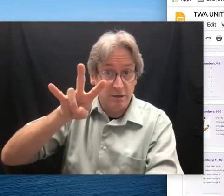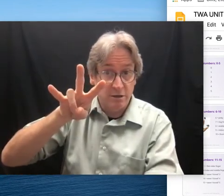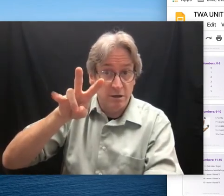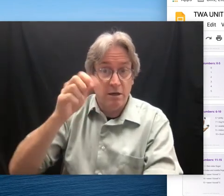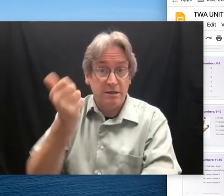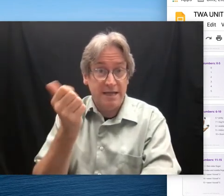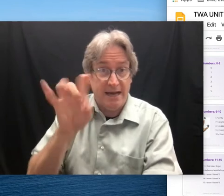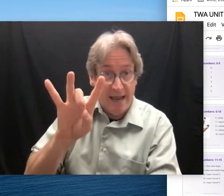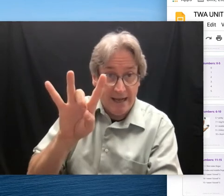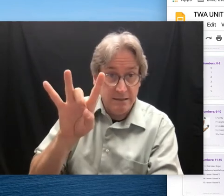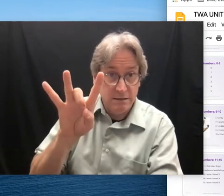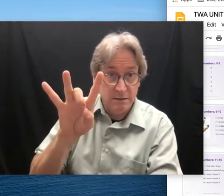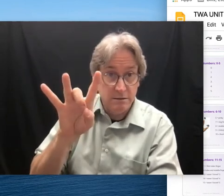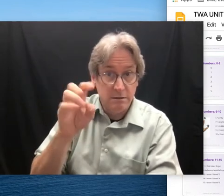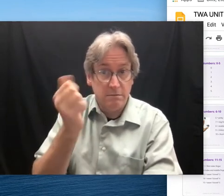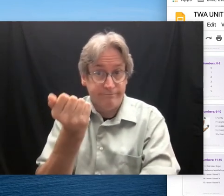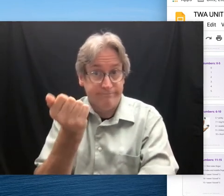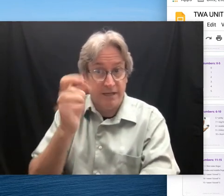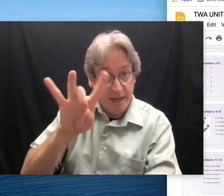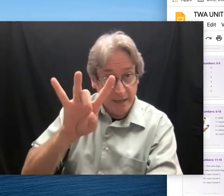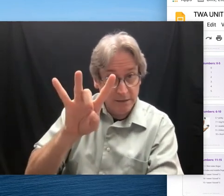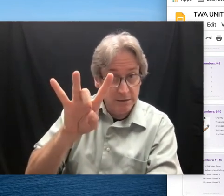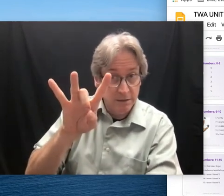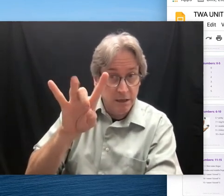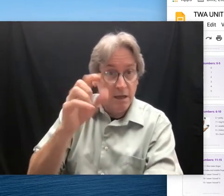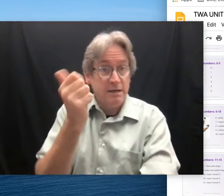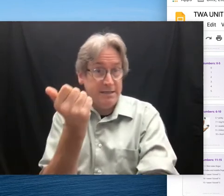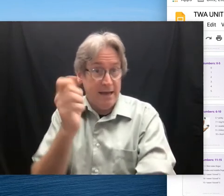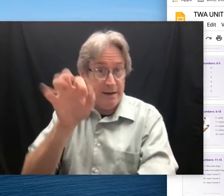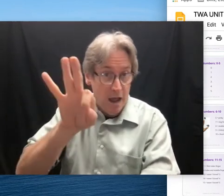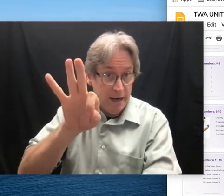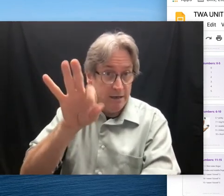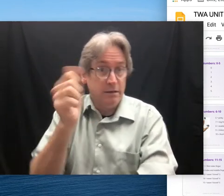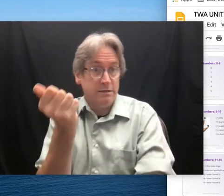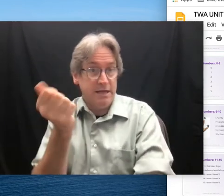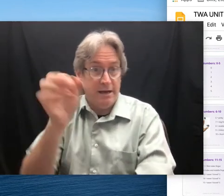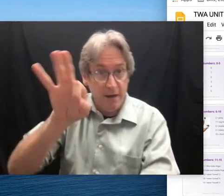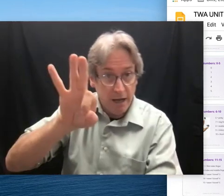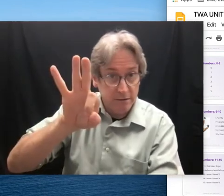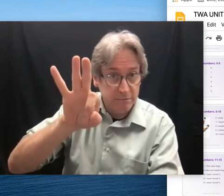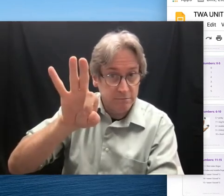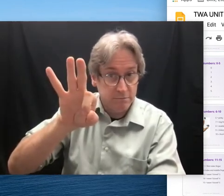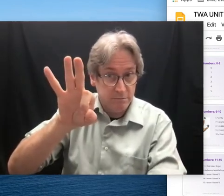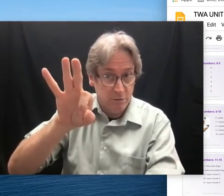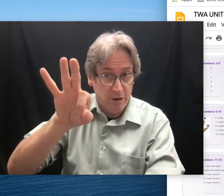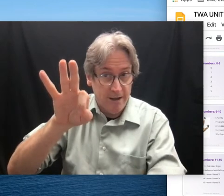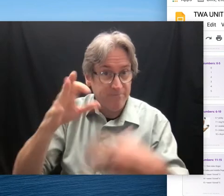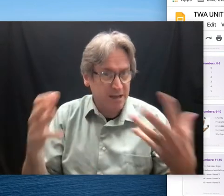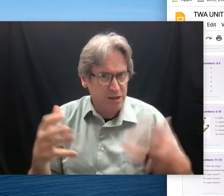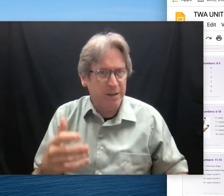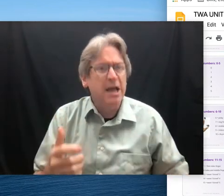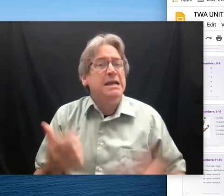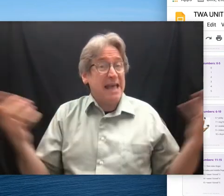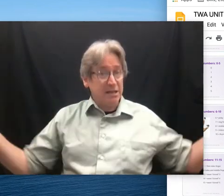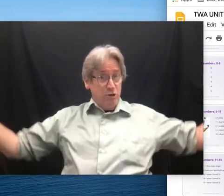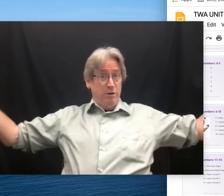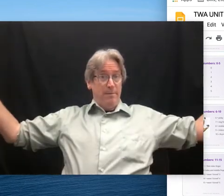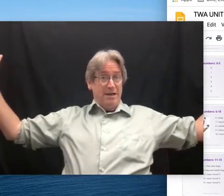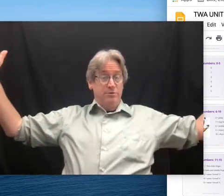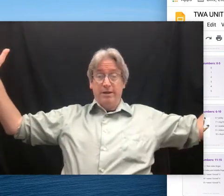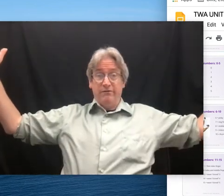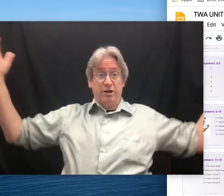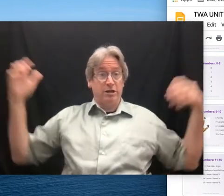digit. 10, 8, 8, 10, 9, 10, 9. Okay. So that